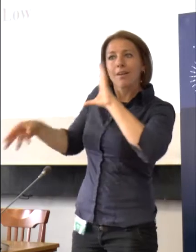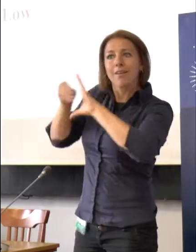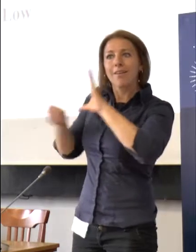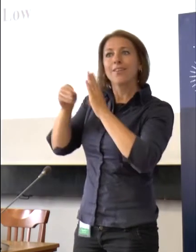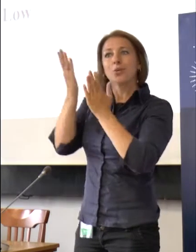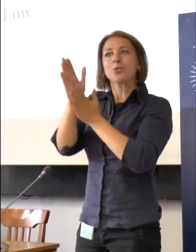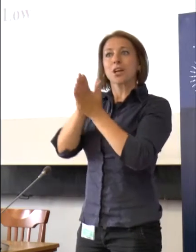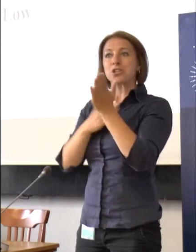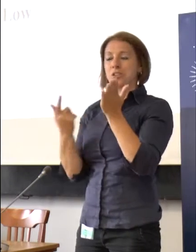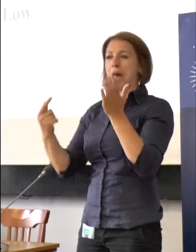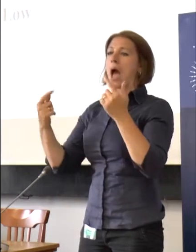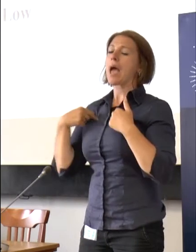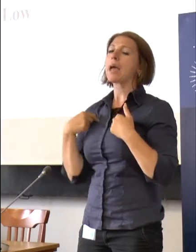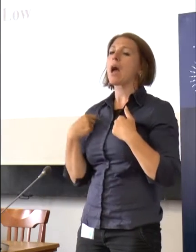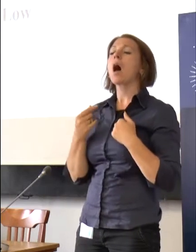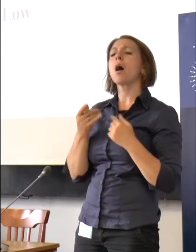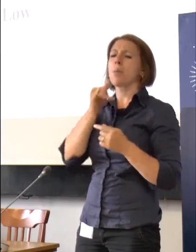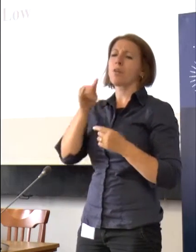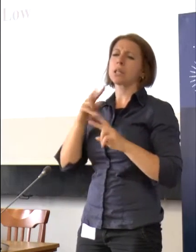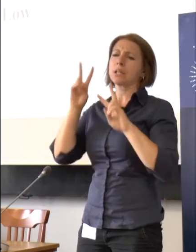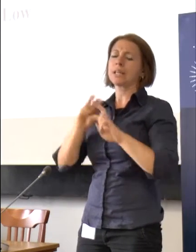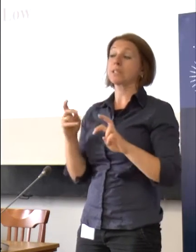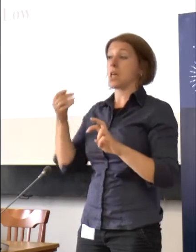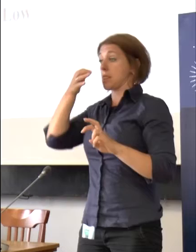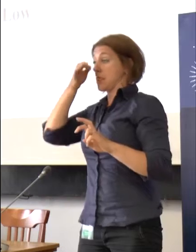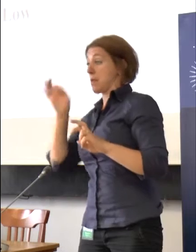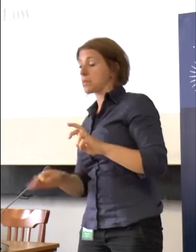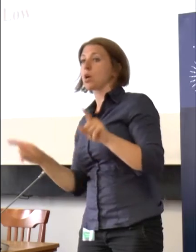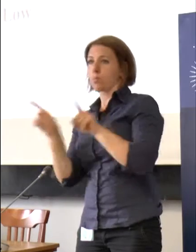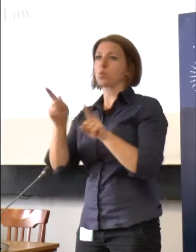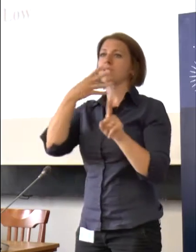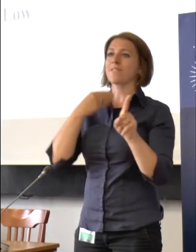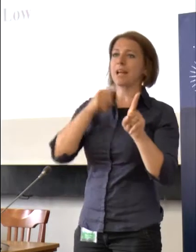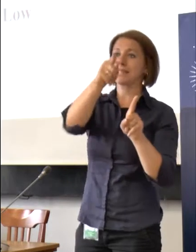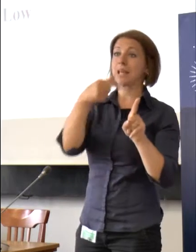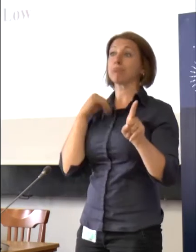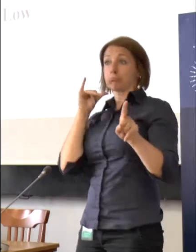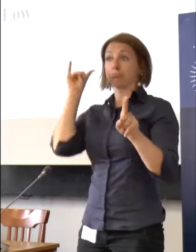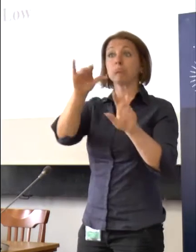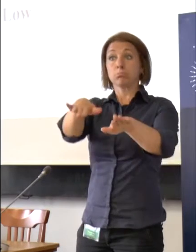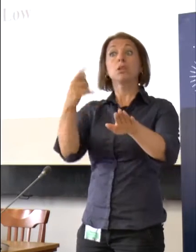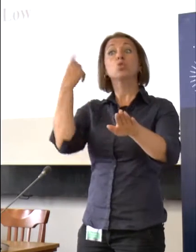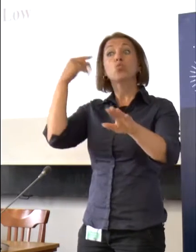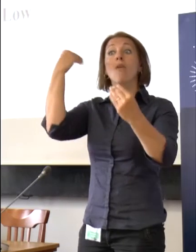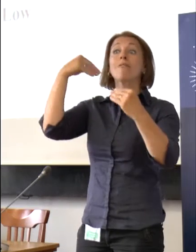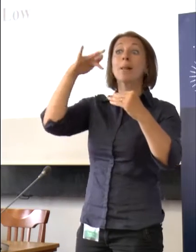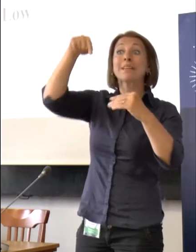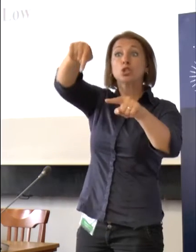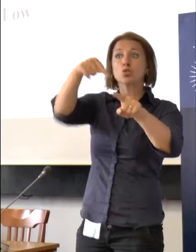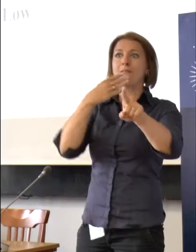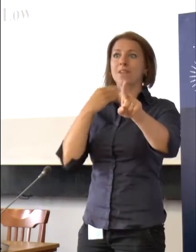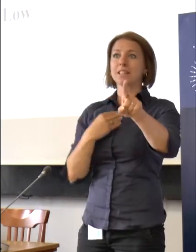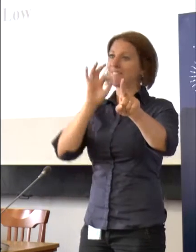French linguist, so I have studied this in France. It's very, very nice. You can study this very nicely in France. So from the beginning of the